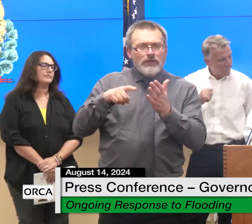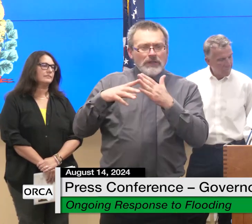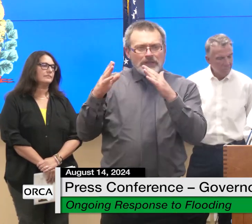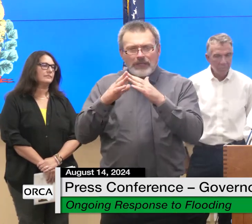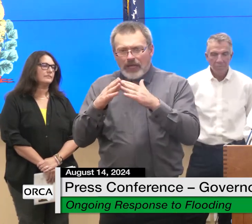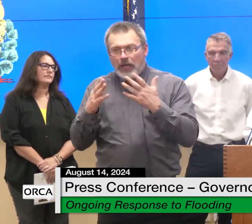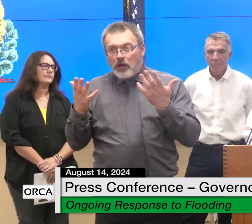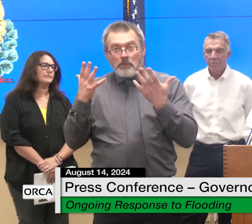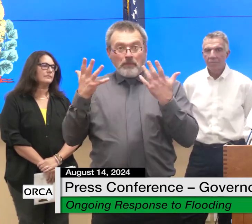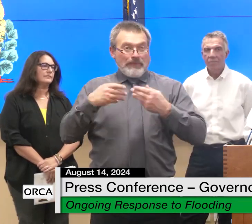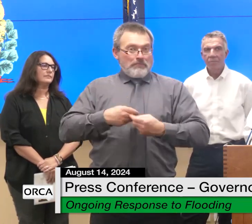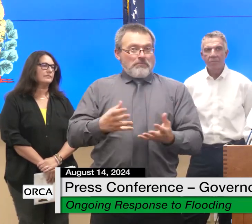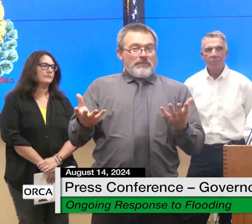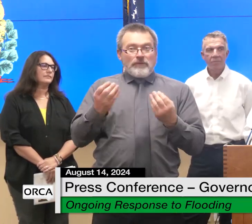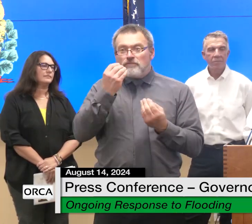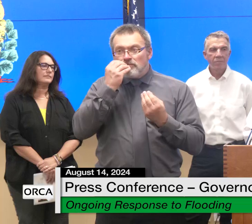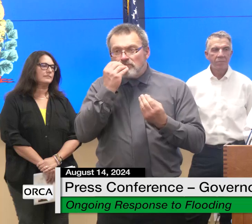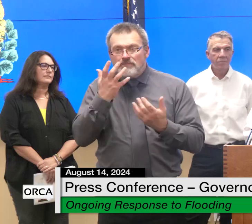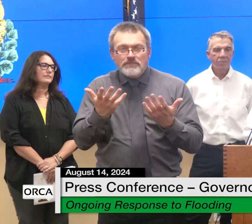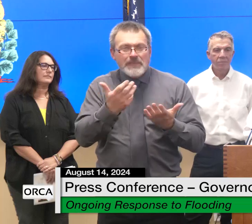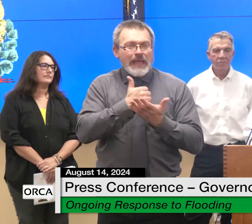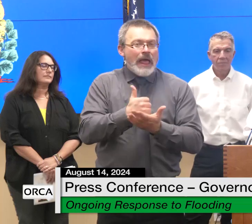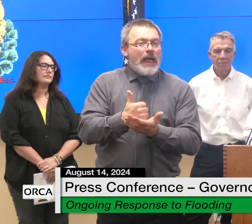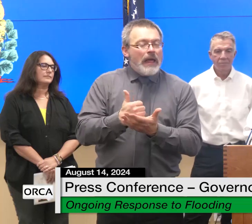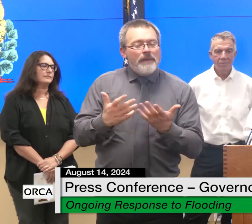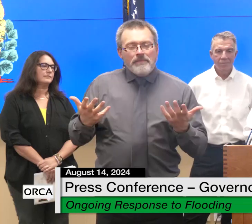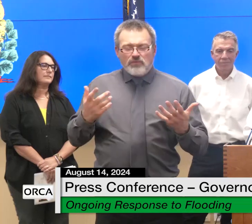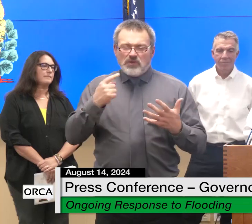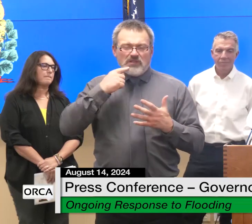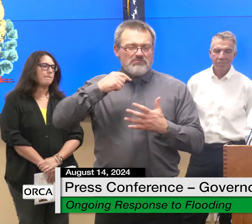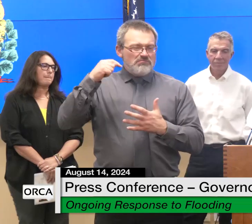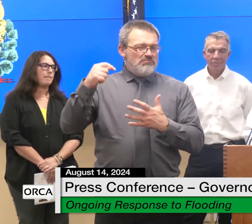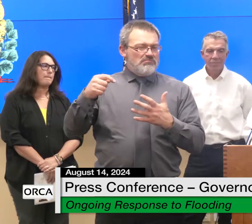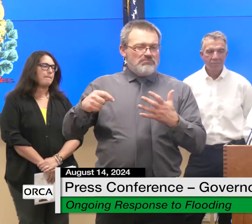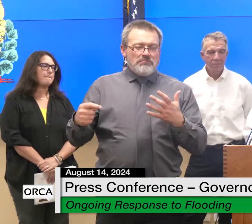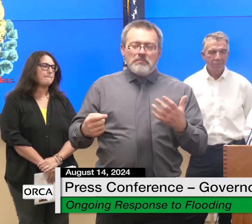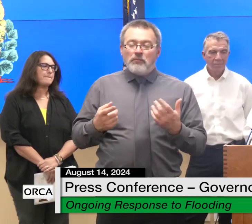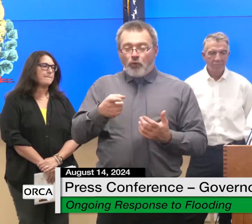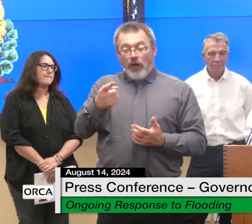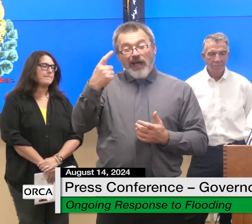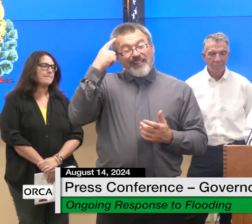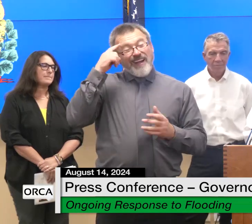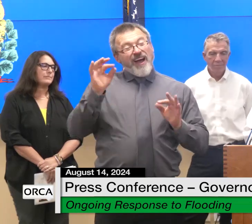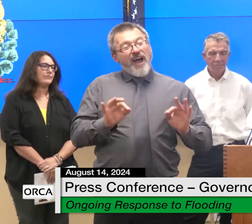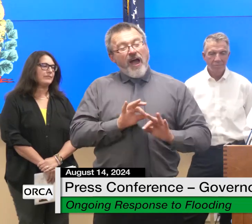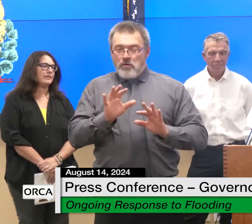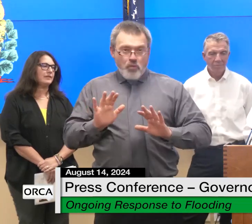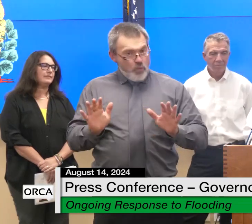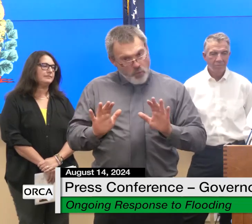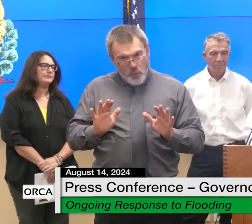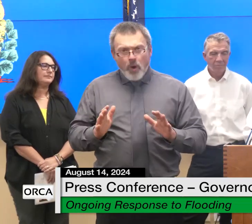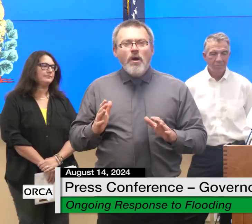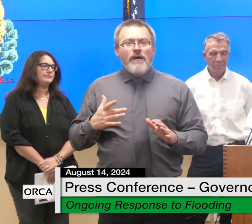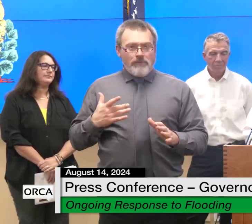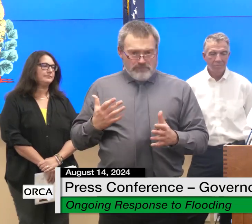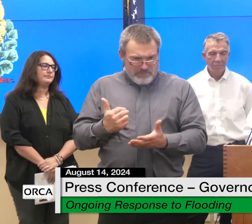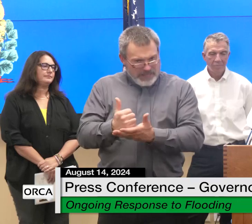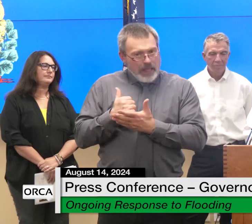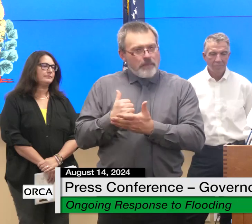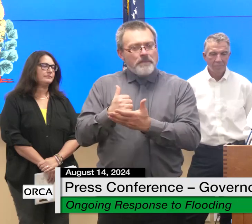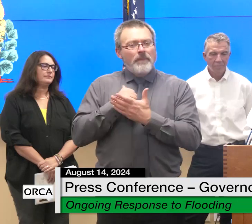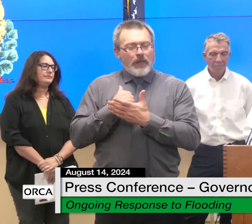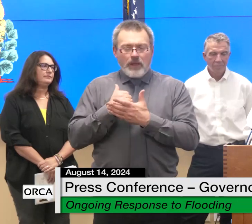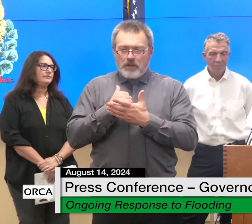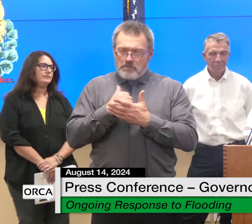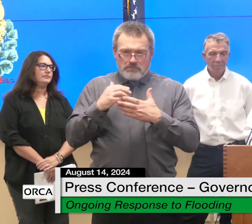because in times like these, what may seem insignificant at the time can in fact have a large impact on those families that are